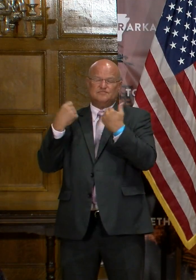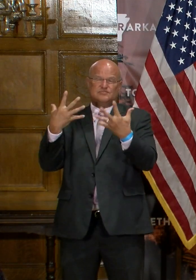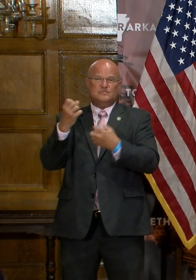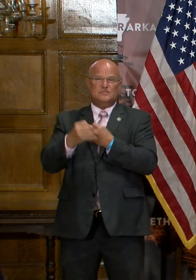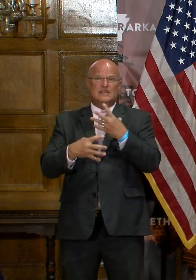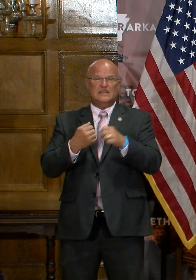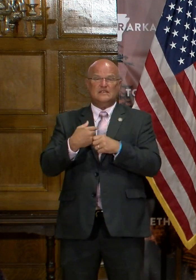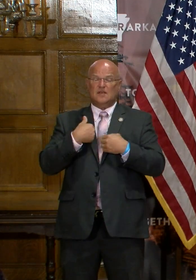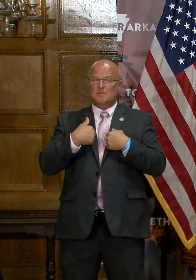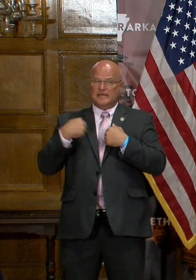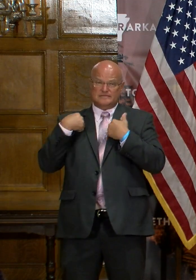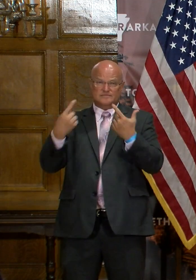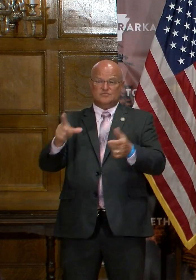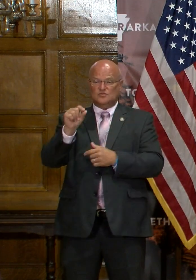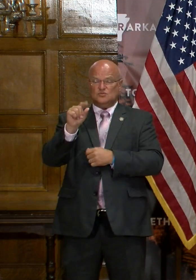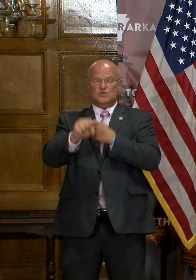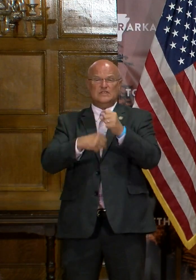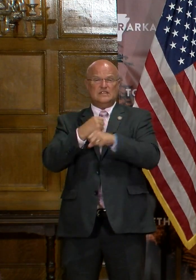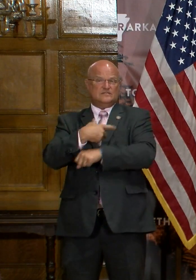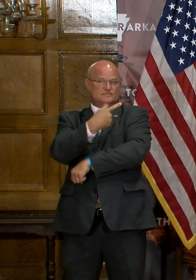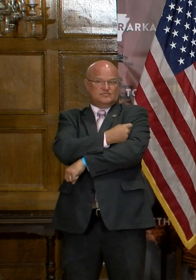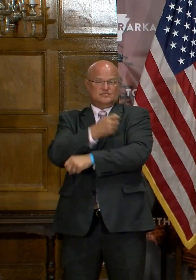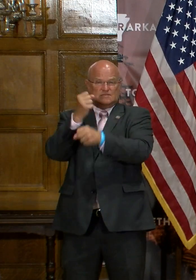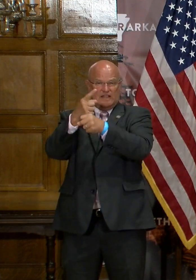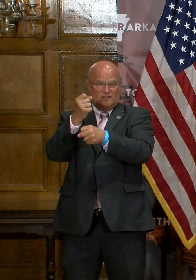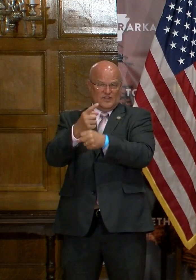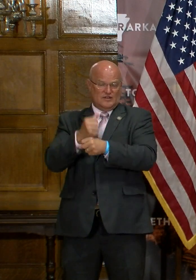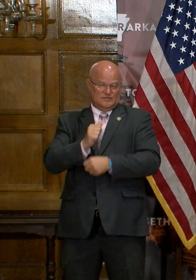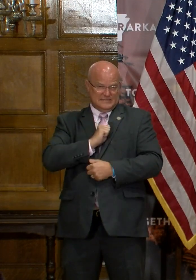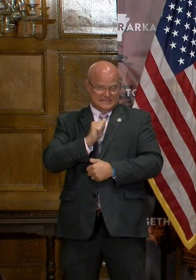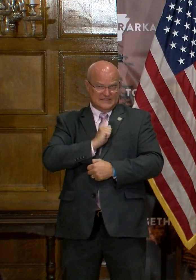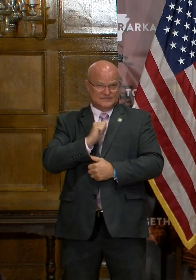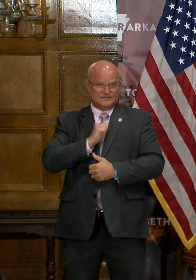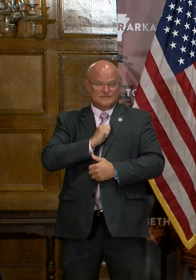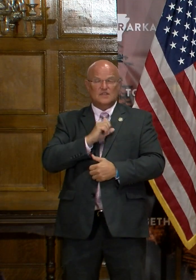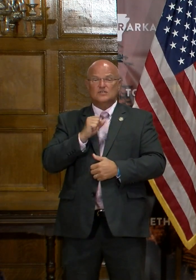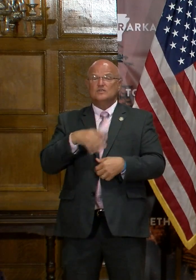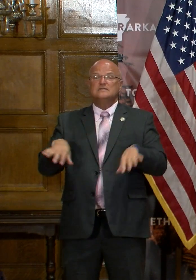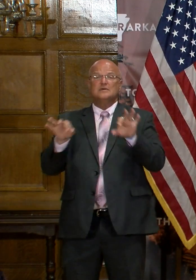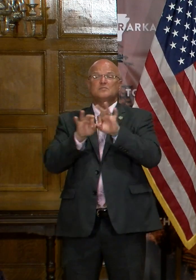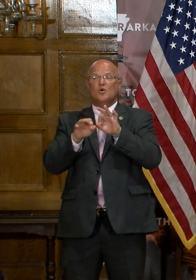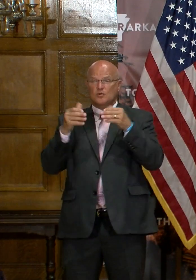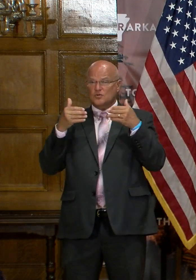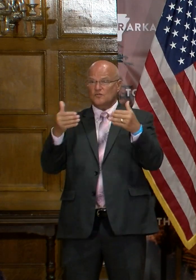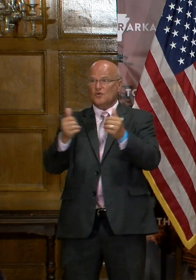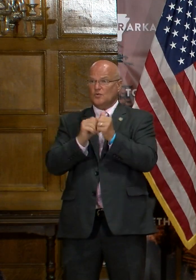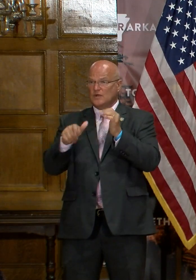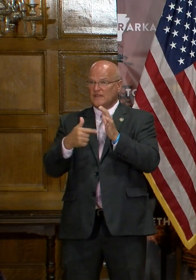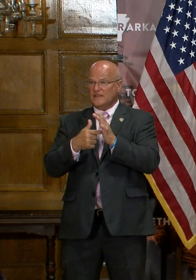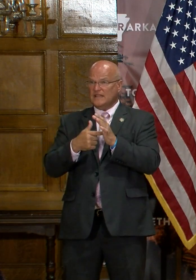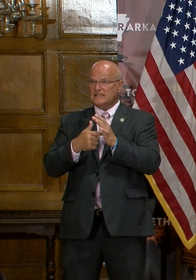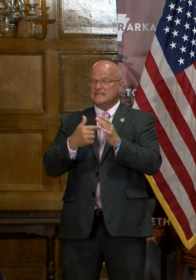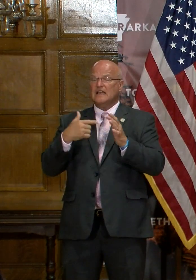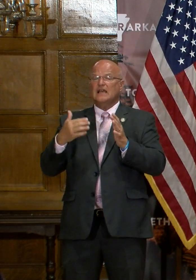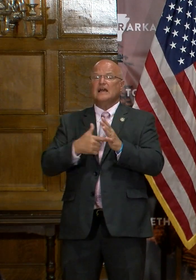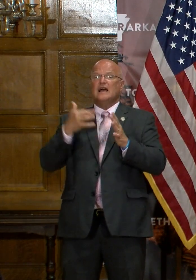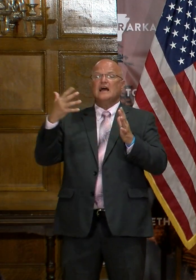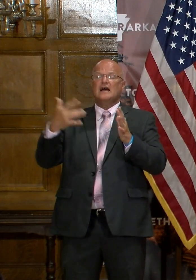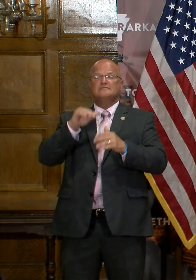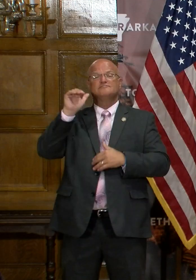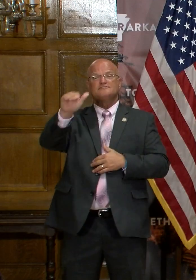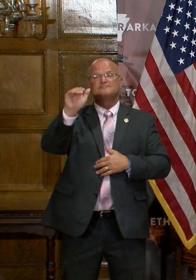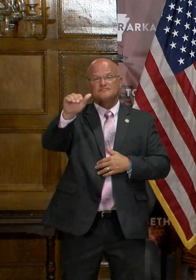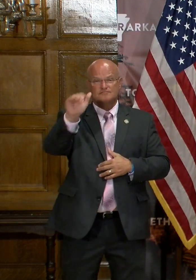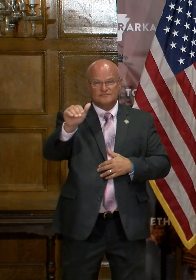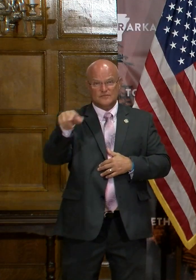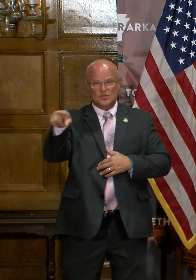I have over 20 years of receipt of the vaccine every year. So it's important to go forward with this. I will be periodically reminding people to